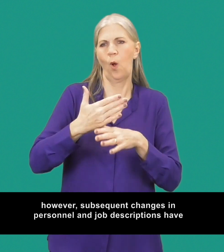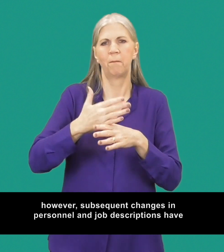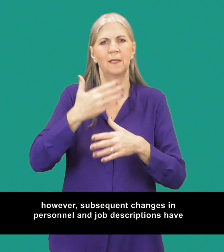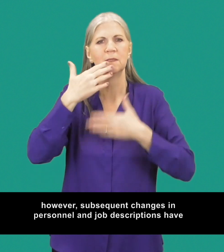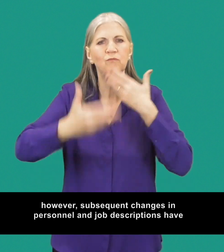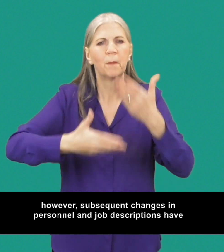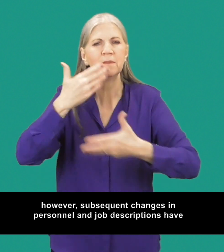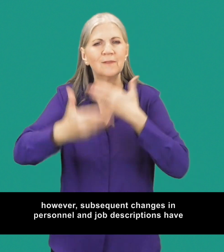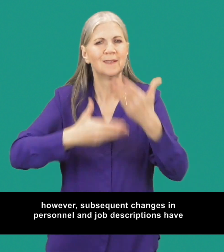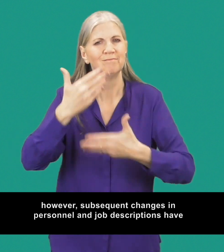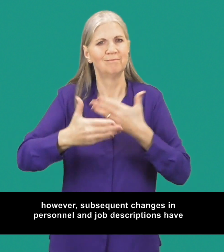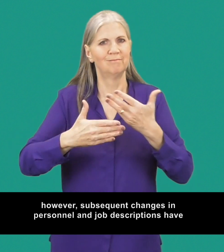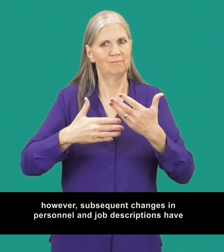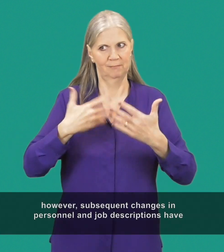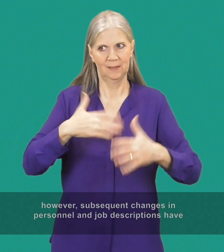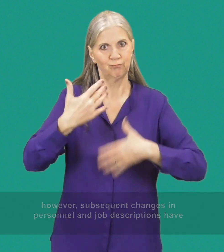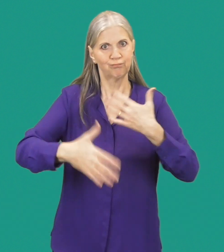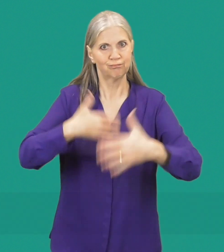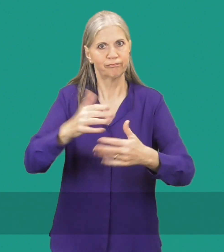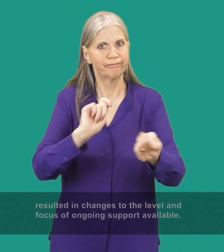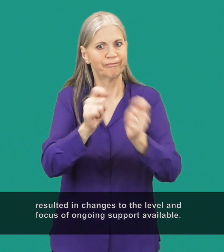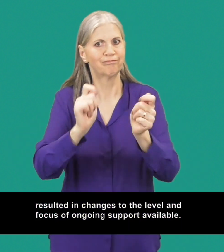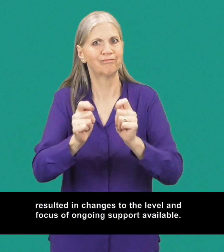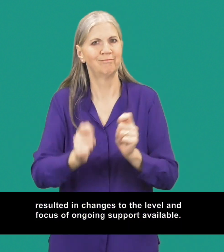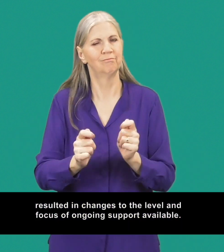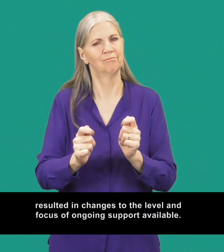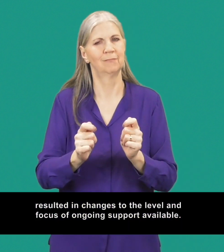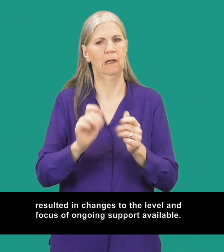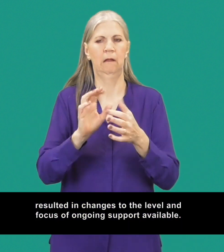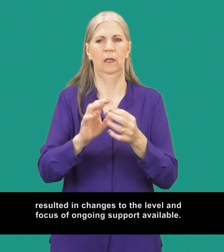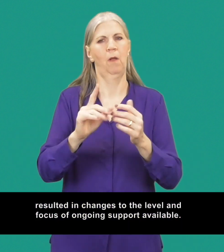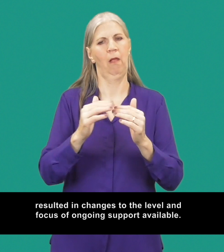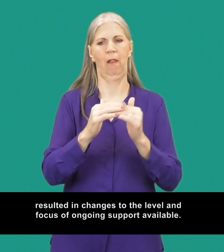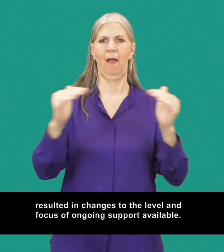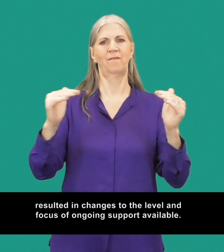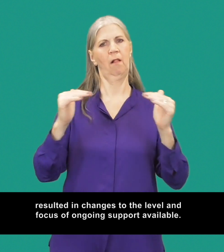have resulted in changes to the level and focus of ongoing support available.